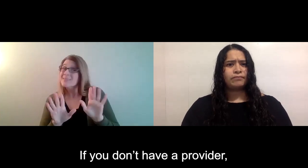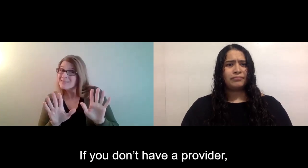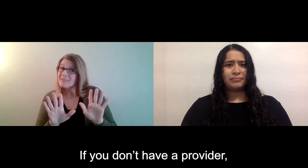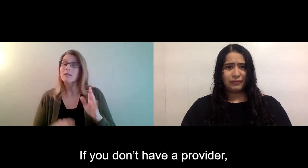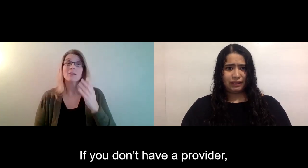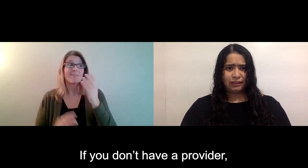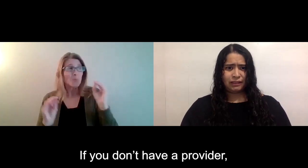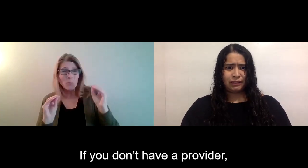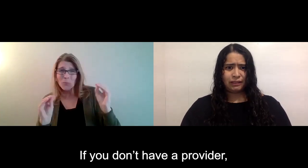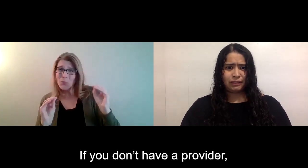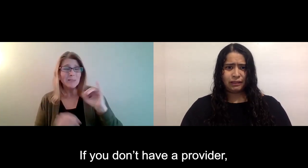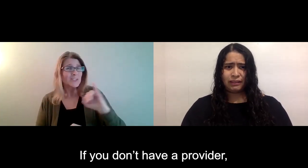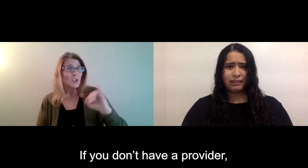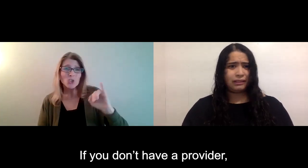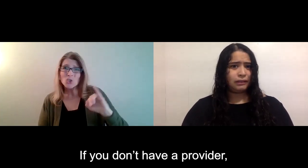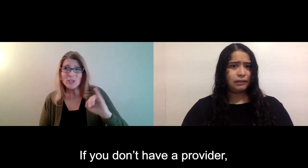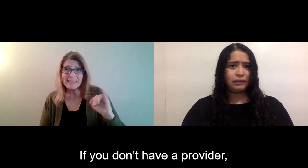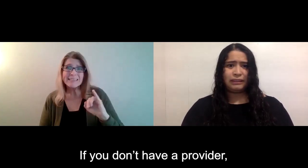If you don't have a provider,